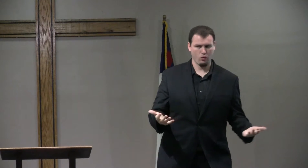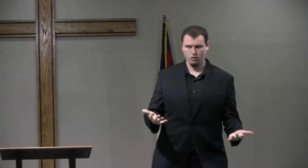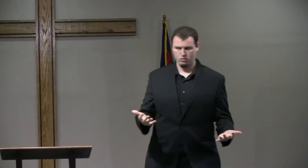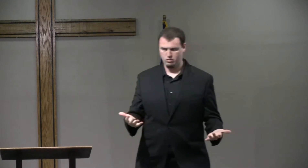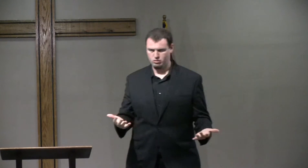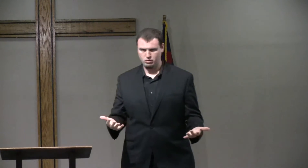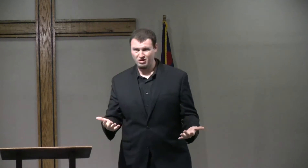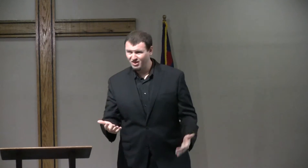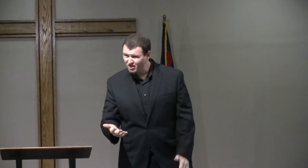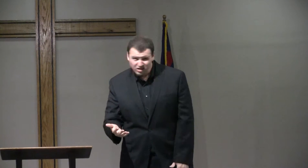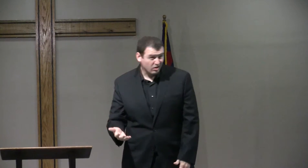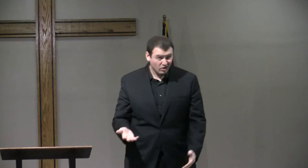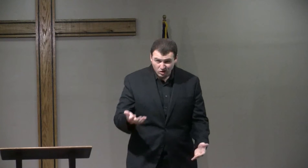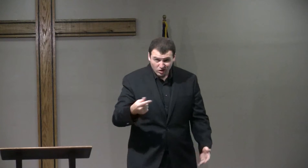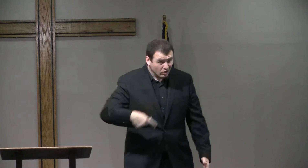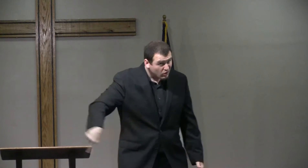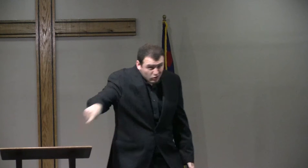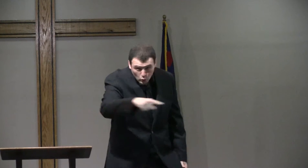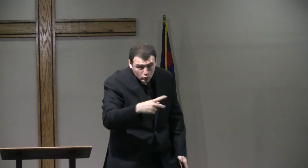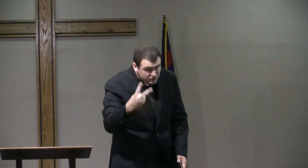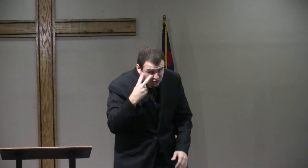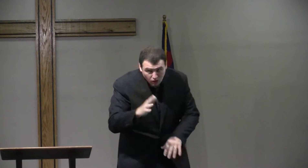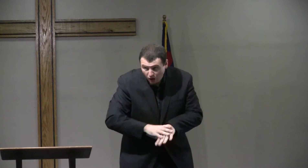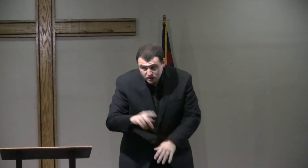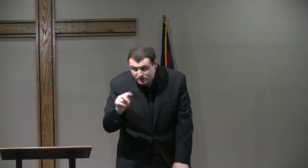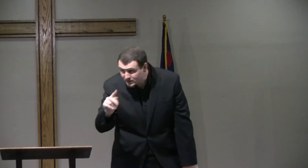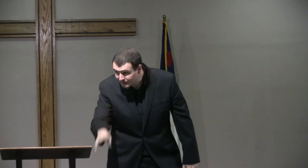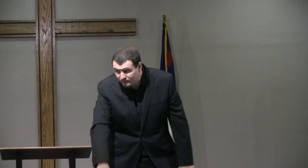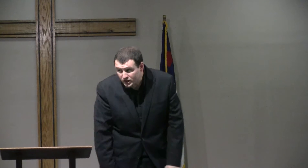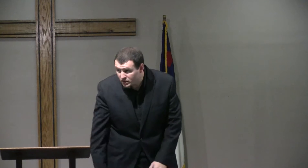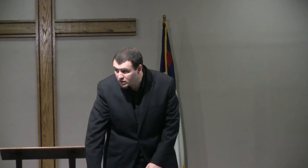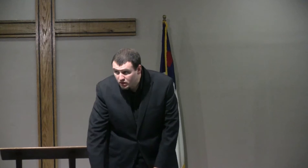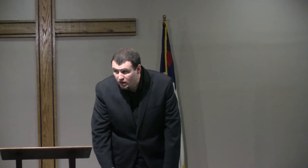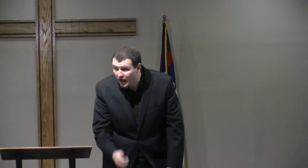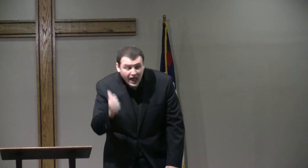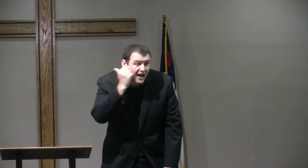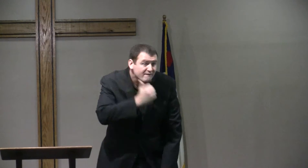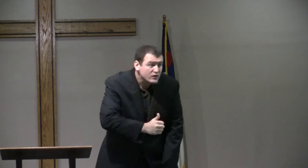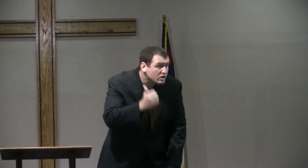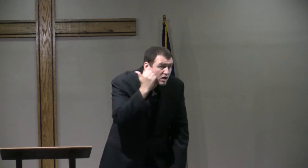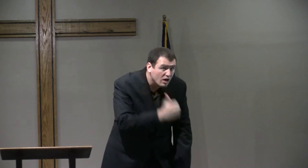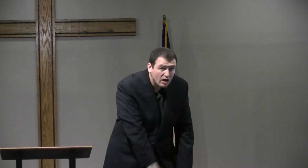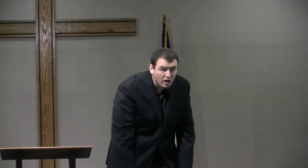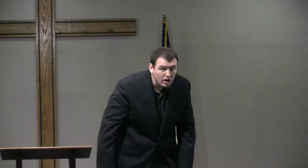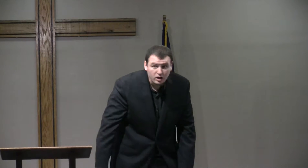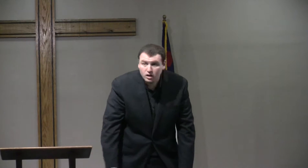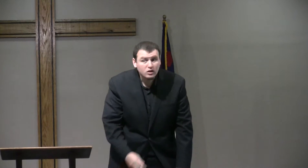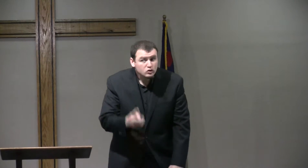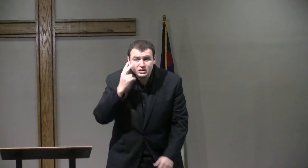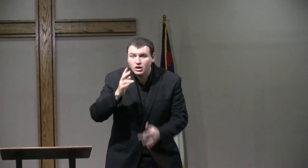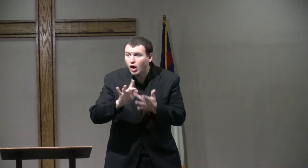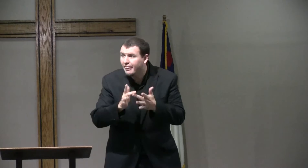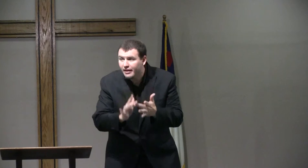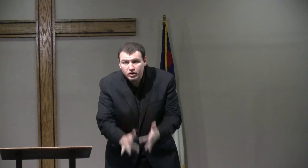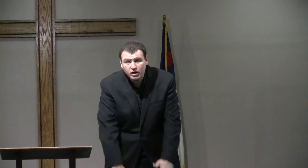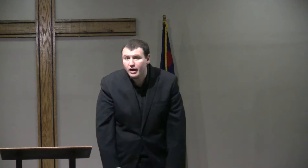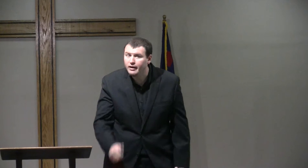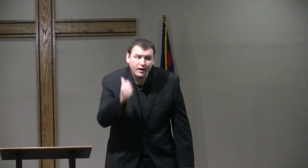Back then, it was probably even more of a private matter than we think today. This is all over TV. We see it every day. You see it